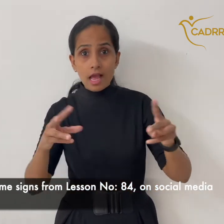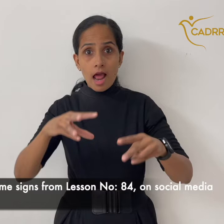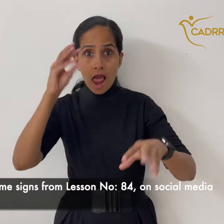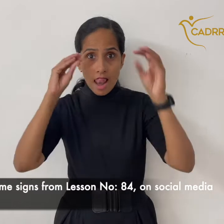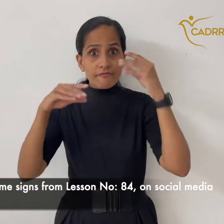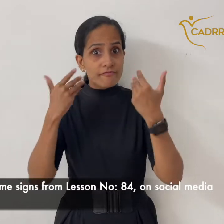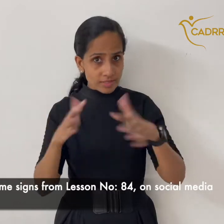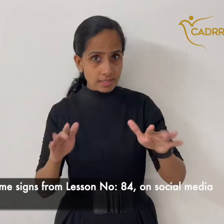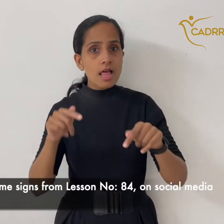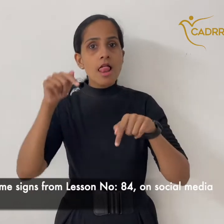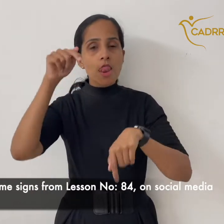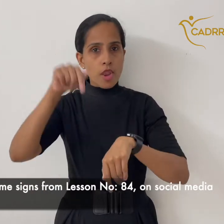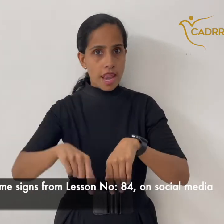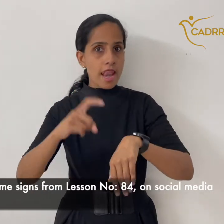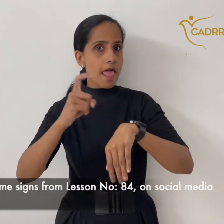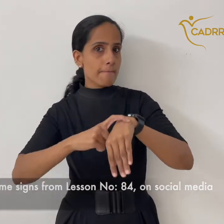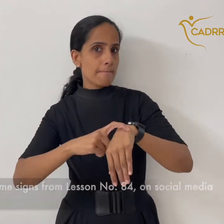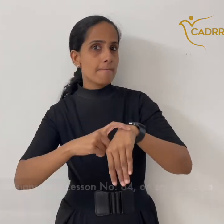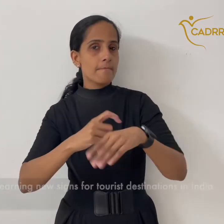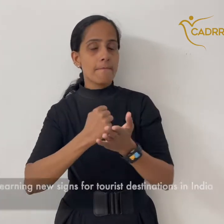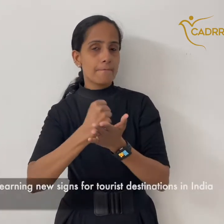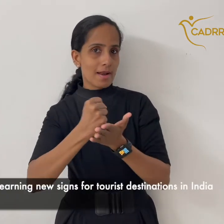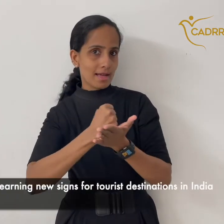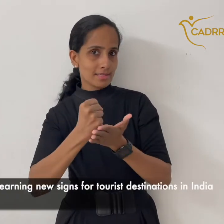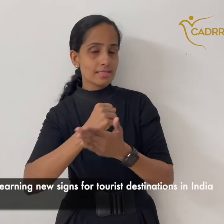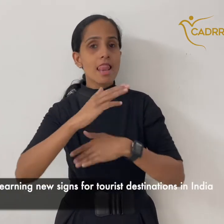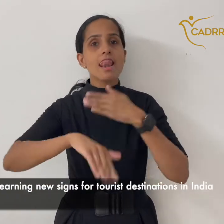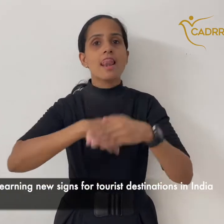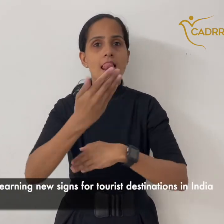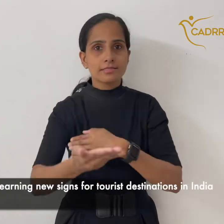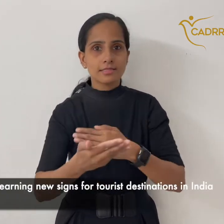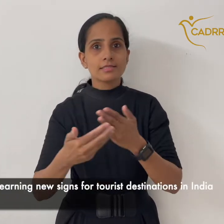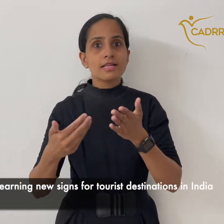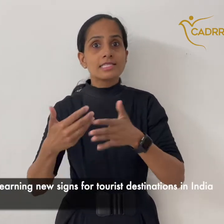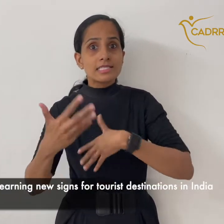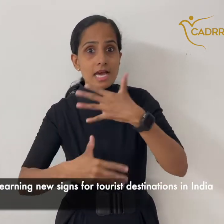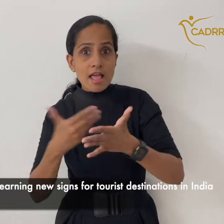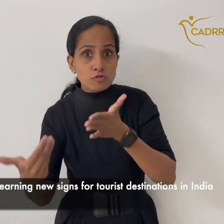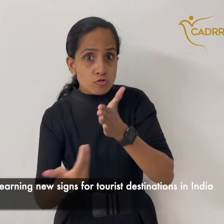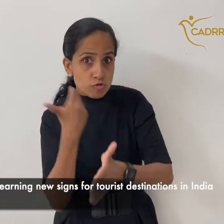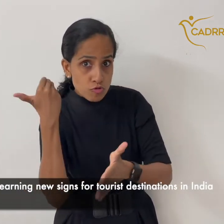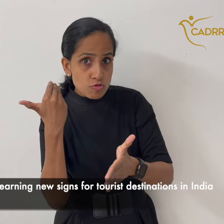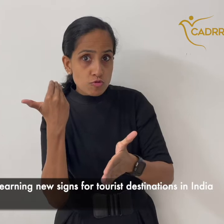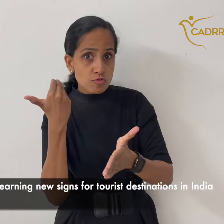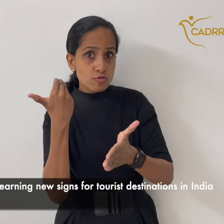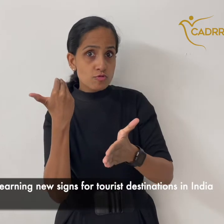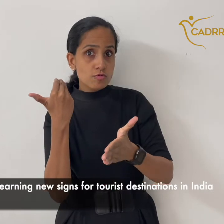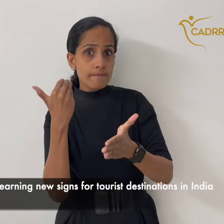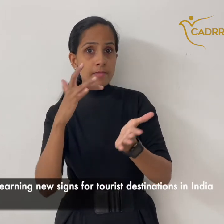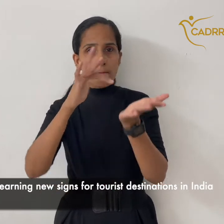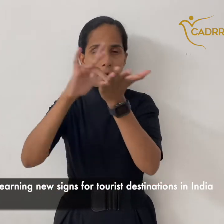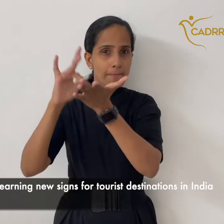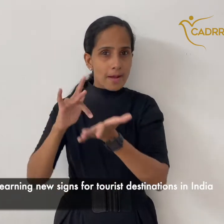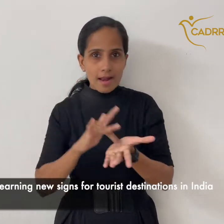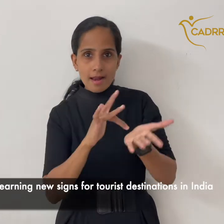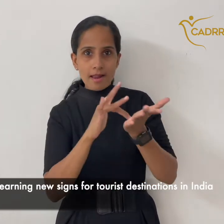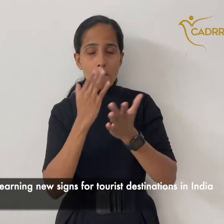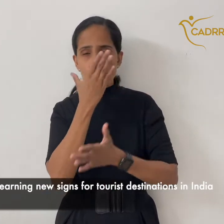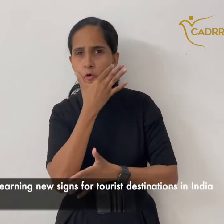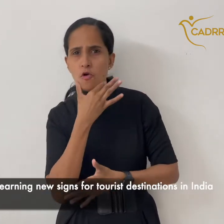media. And then we will go on to learning new signs for touristic destinations